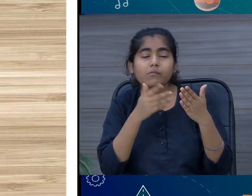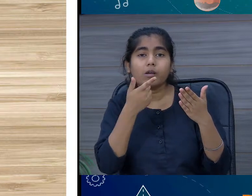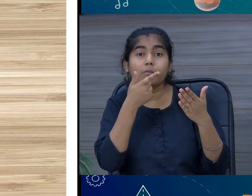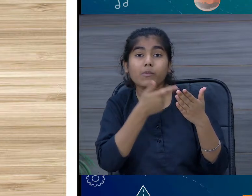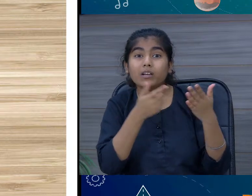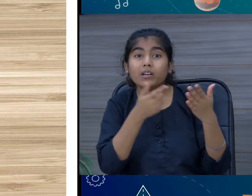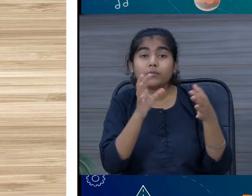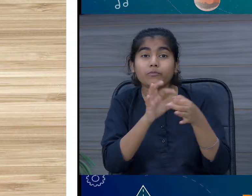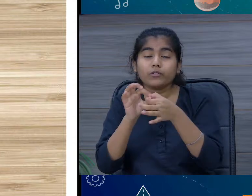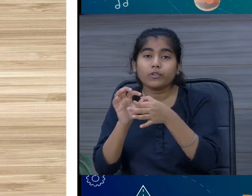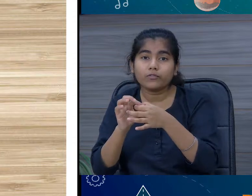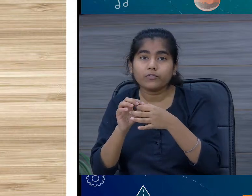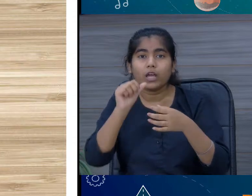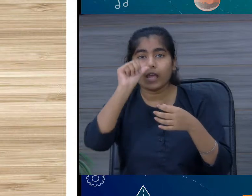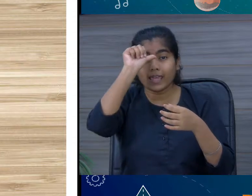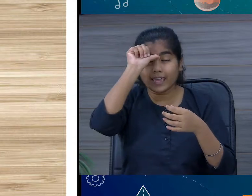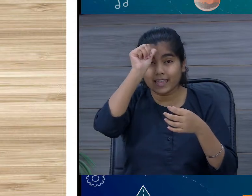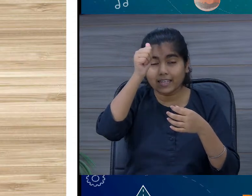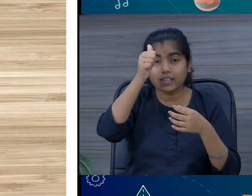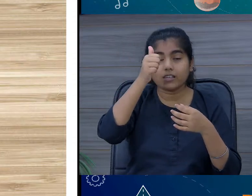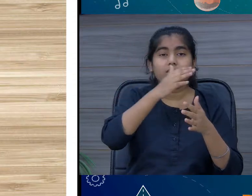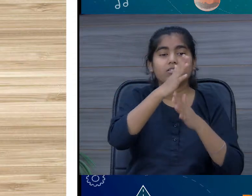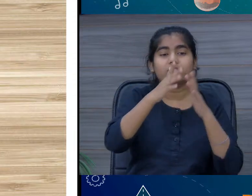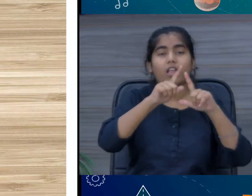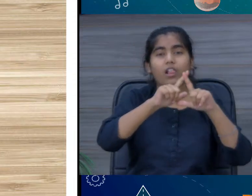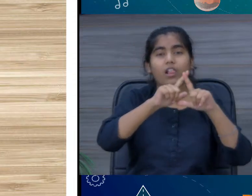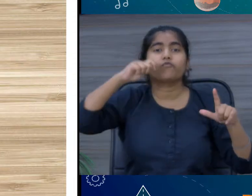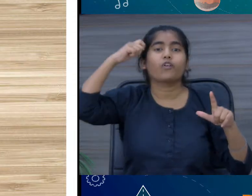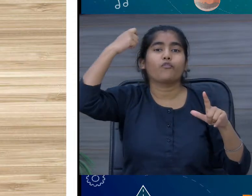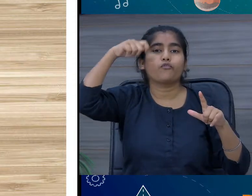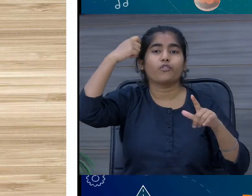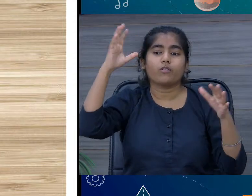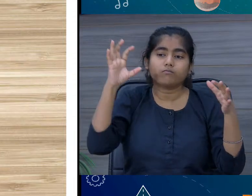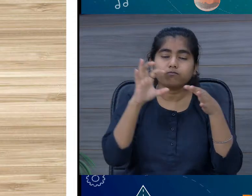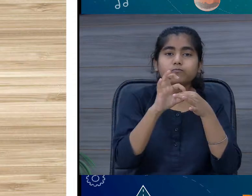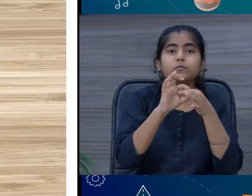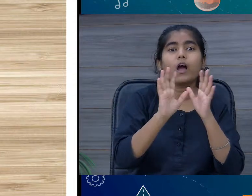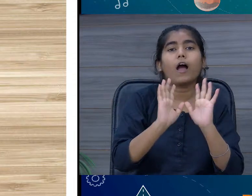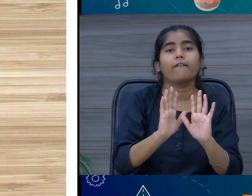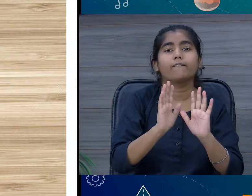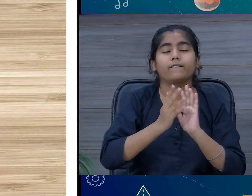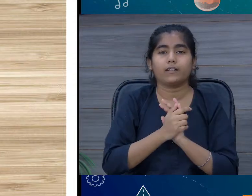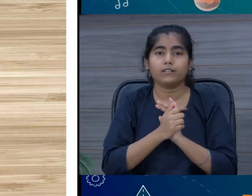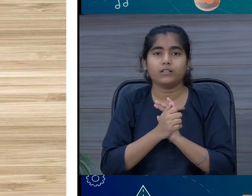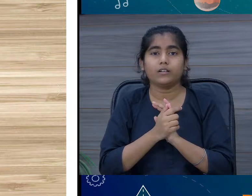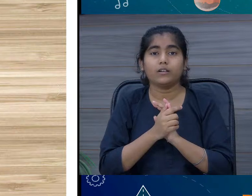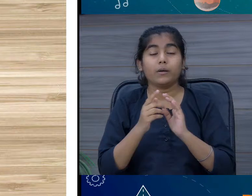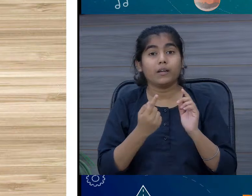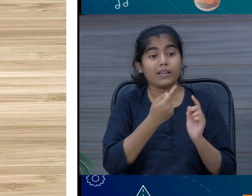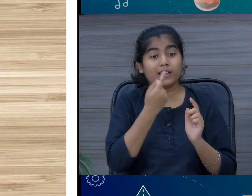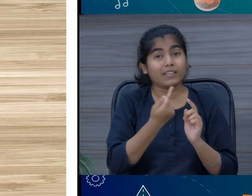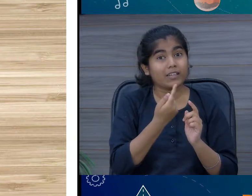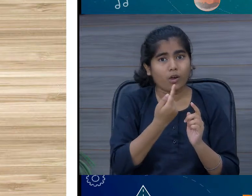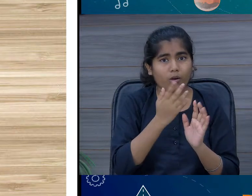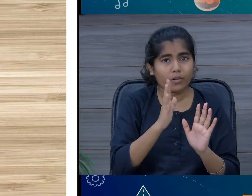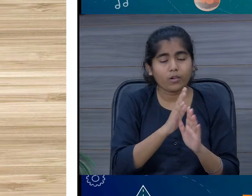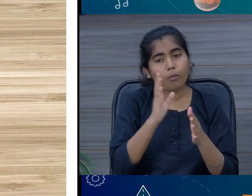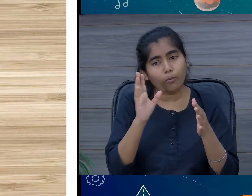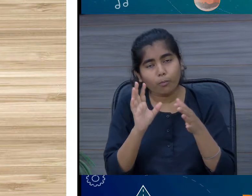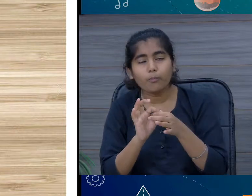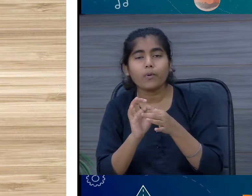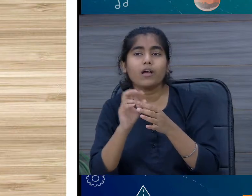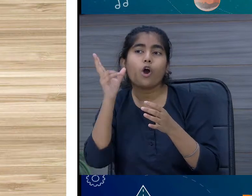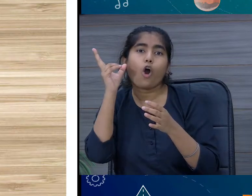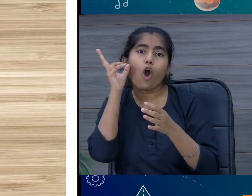embedded Indian Sign Language videos. Not only this, we also have the audio version